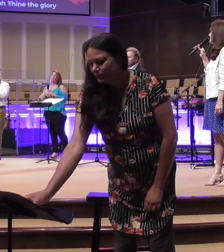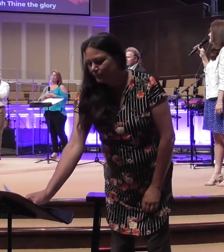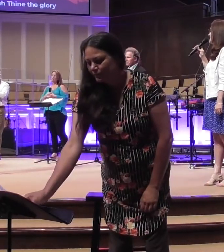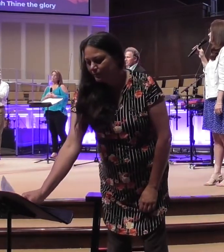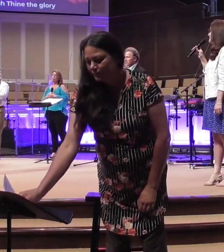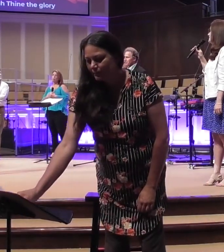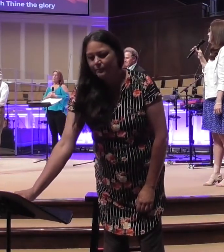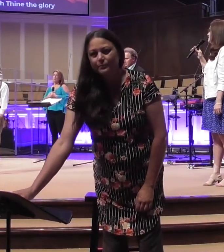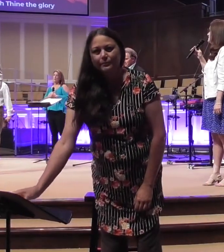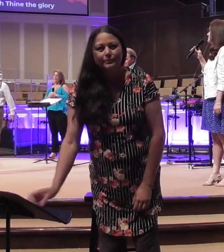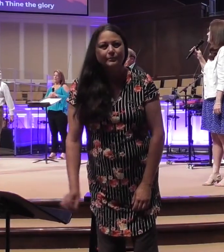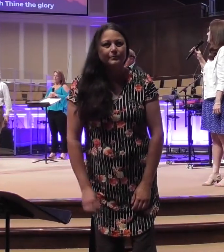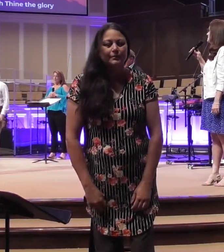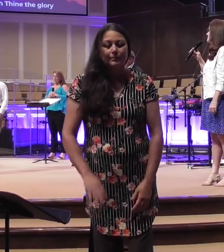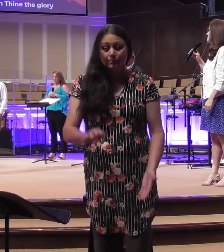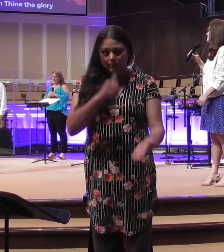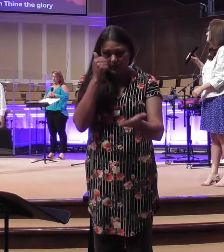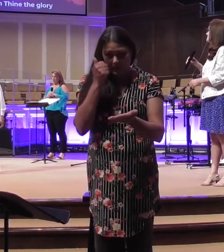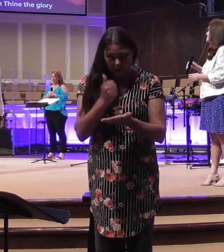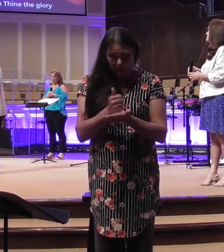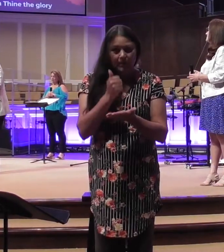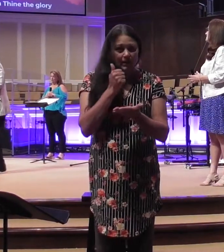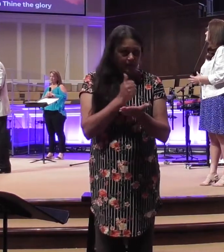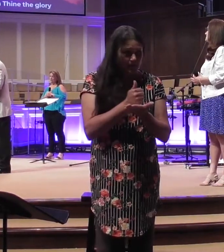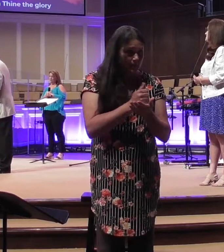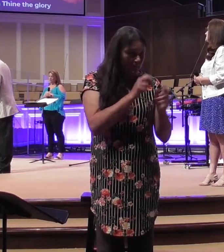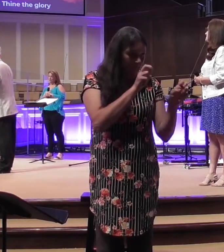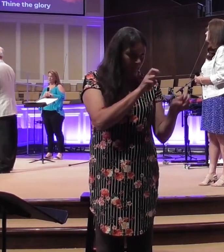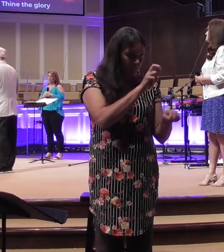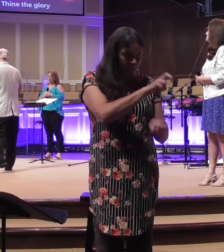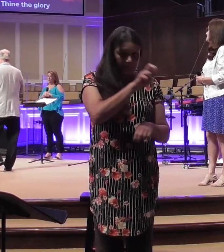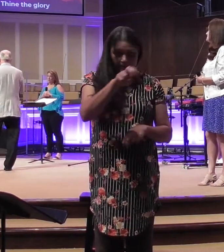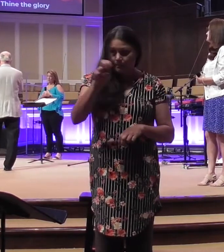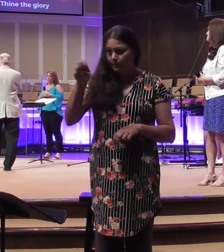again. Amen. Amen. You can be seated.